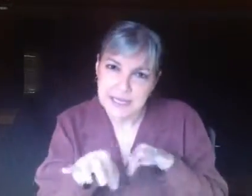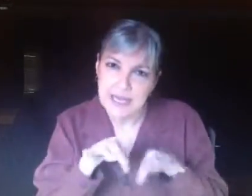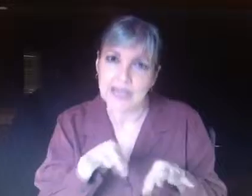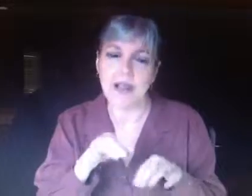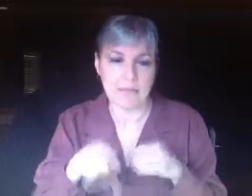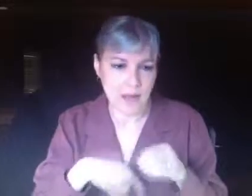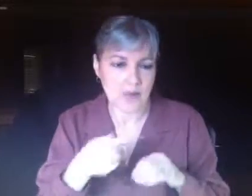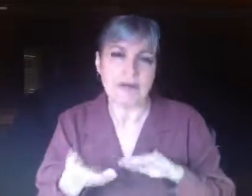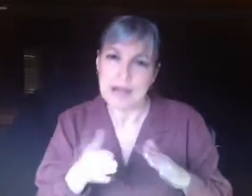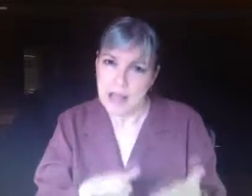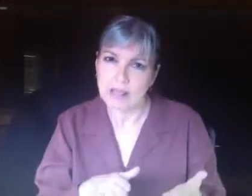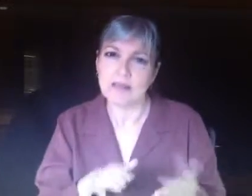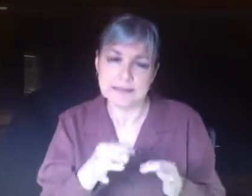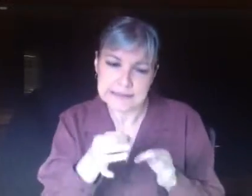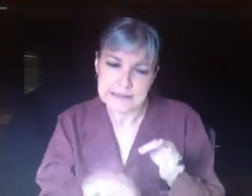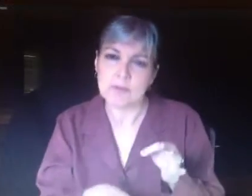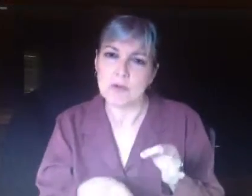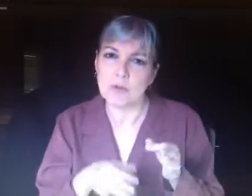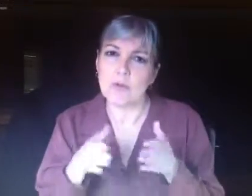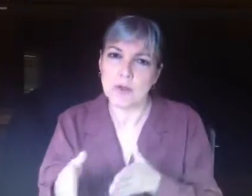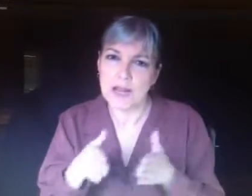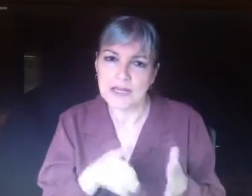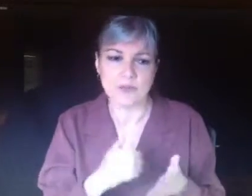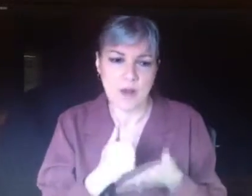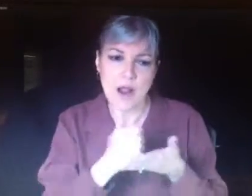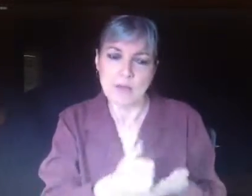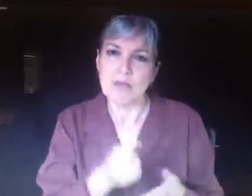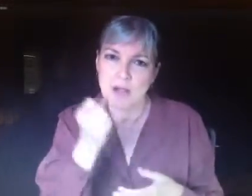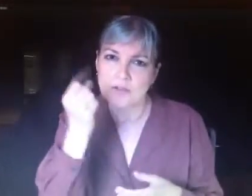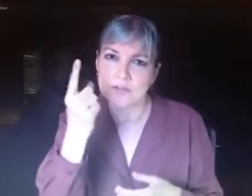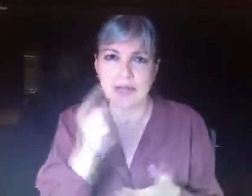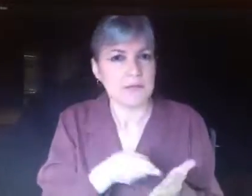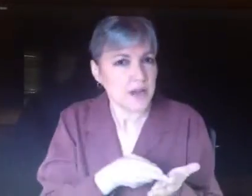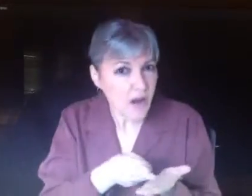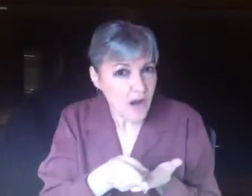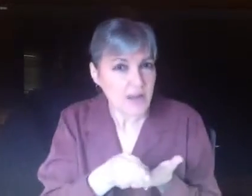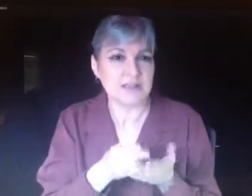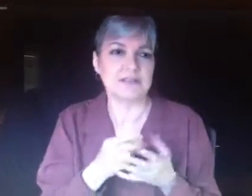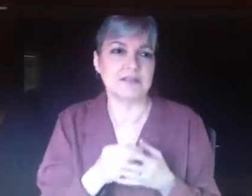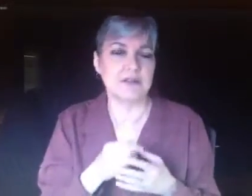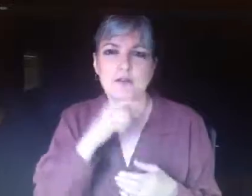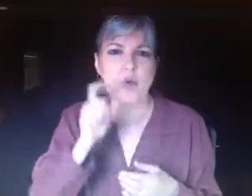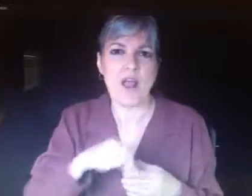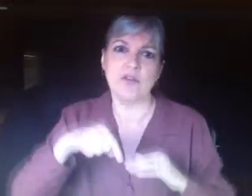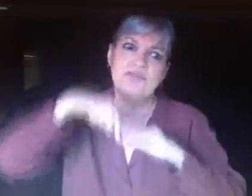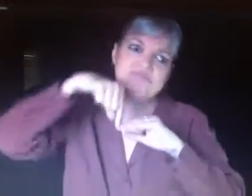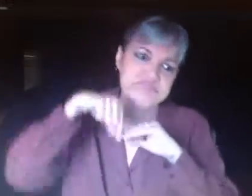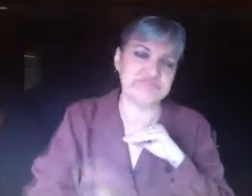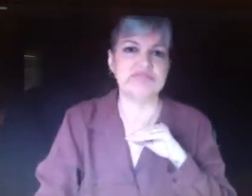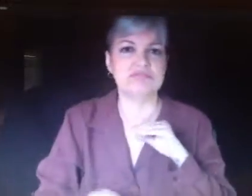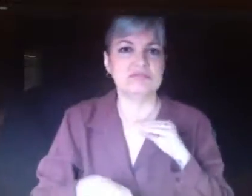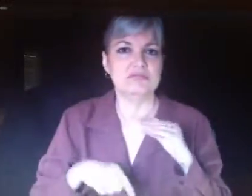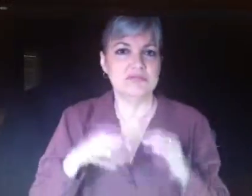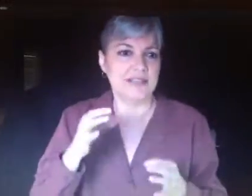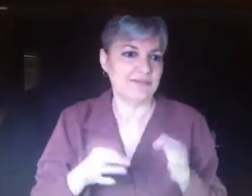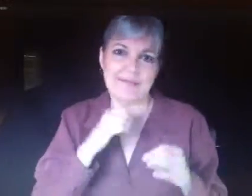It just depends on the age of your child, and you should be able to explain it in a way that's simple and honest. You don't need to go into